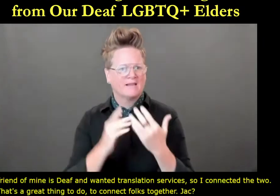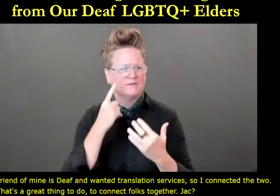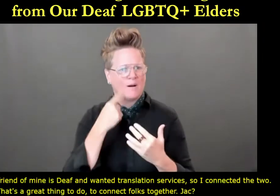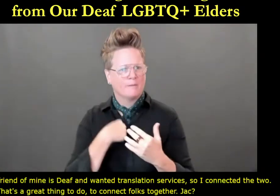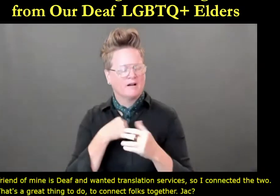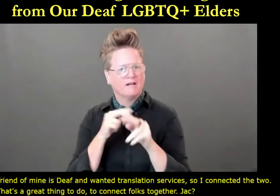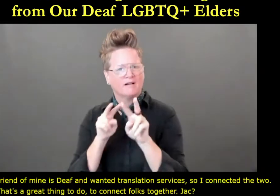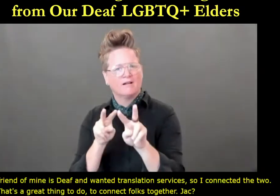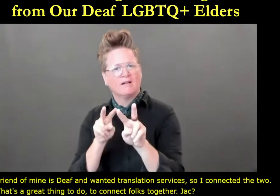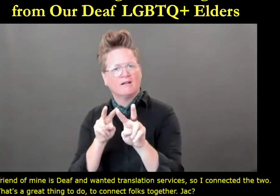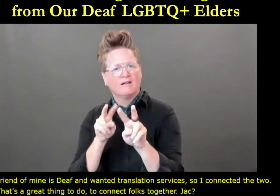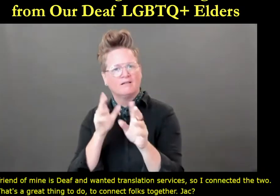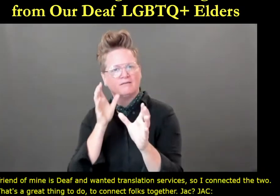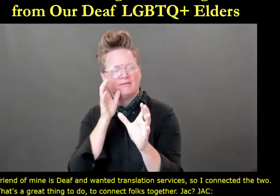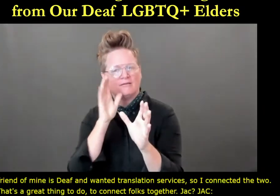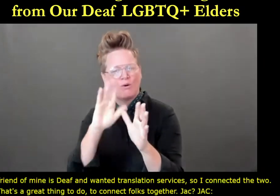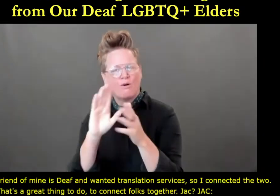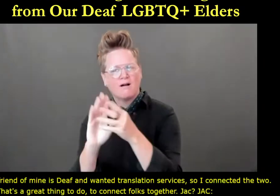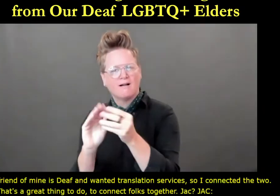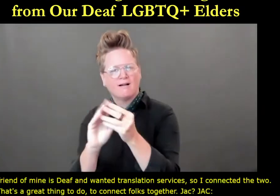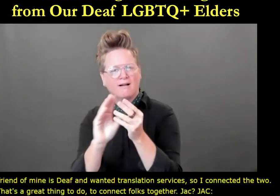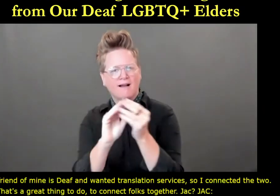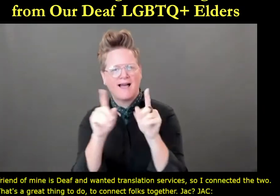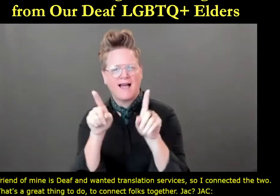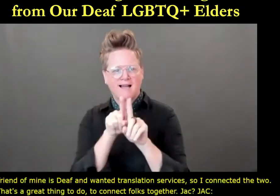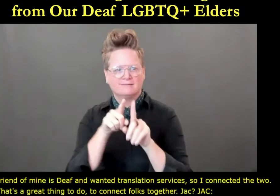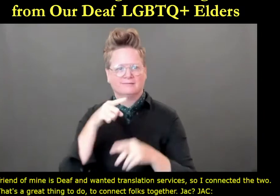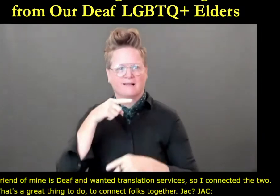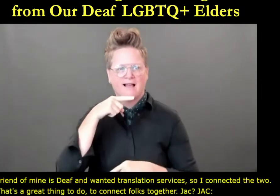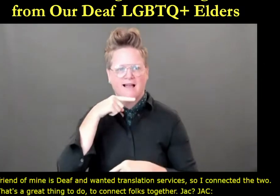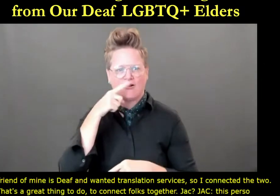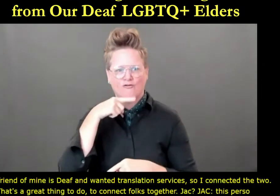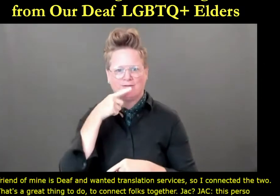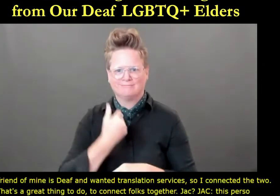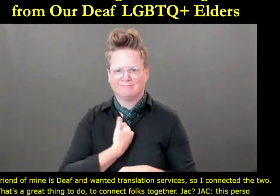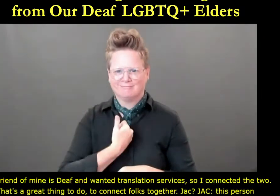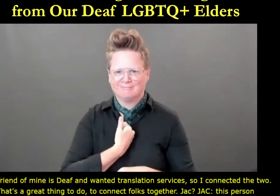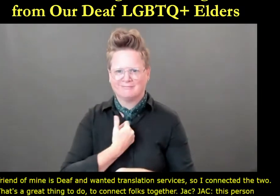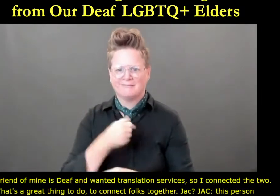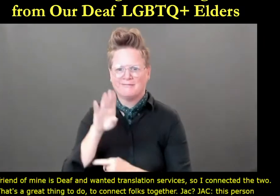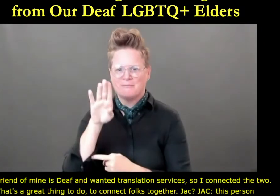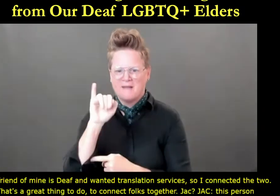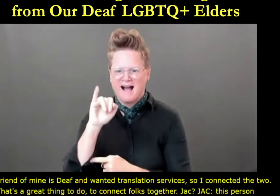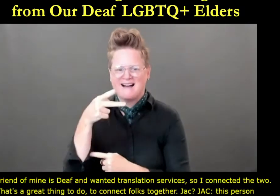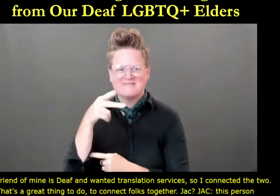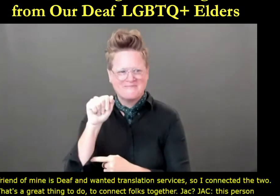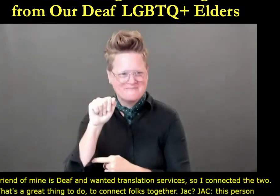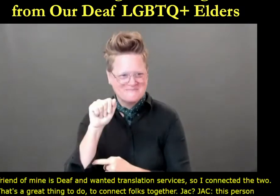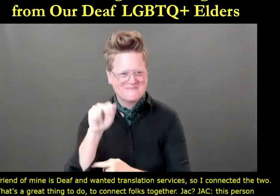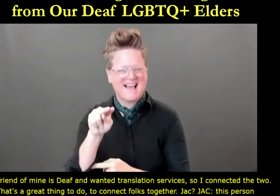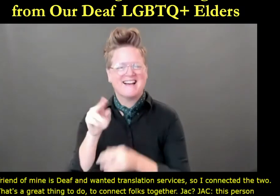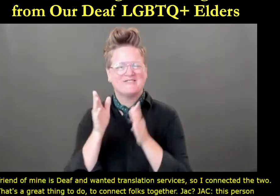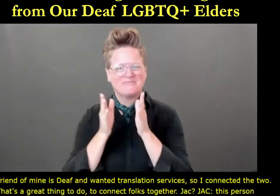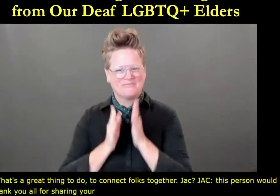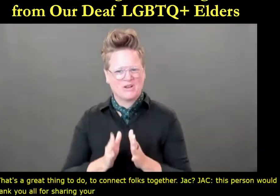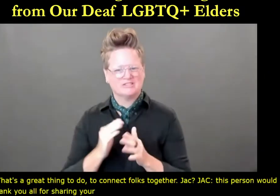and humbling for me to listen and learn as a hearing by pan person